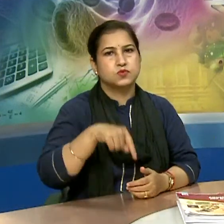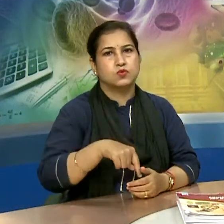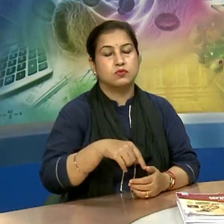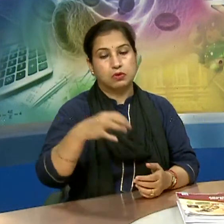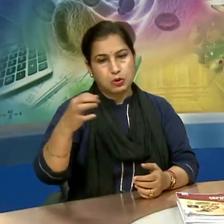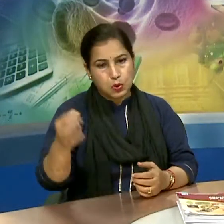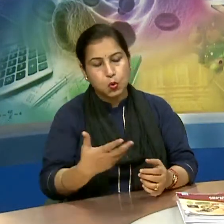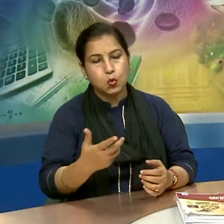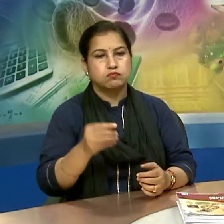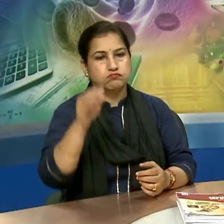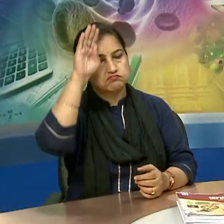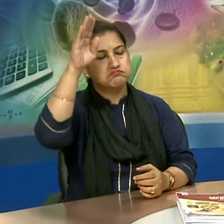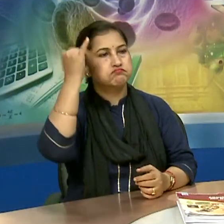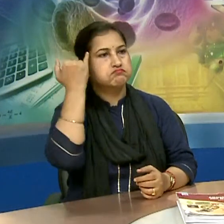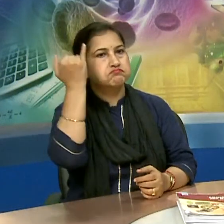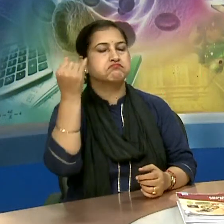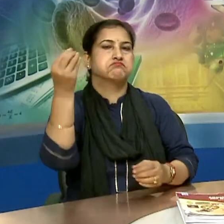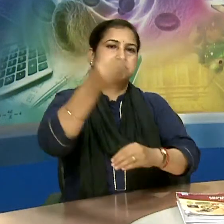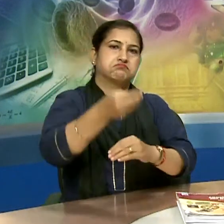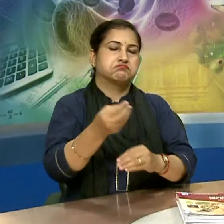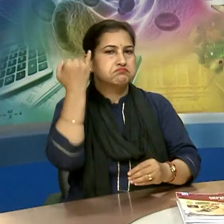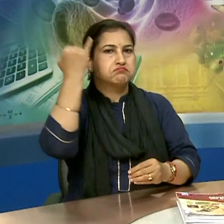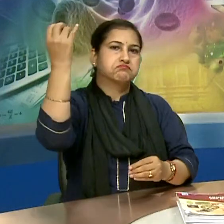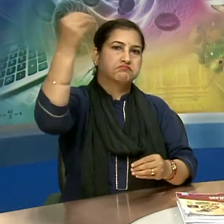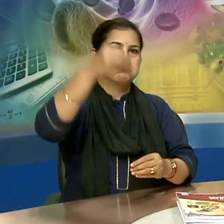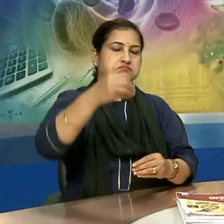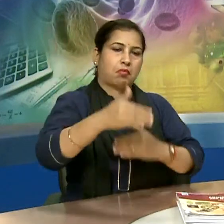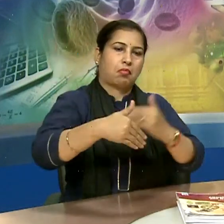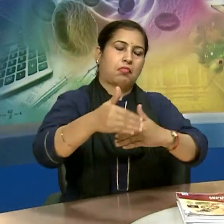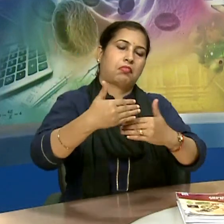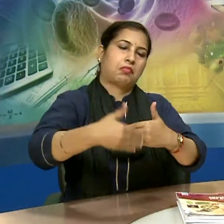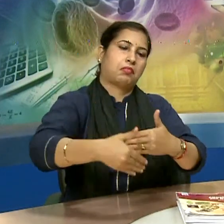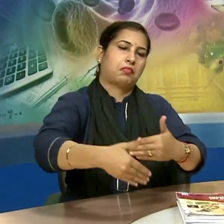Year system came into being.